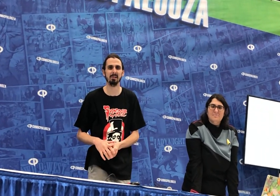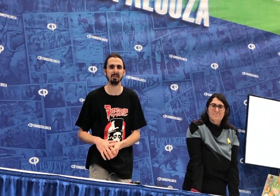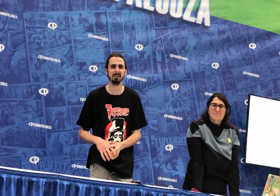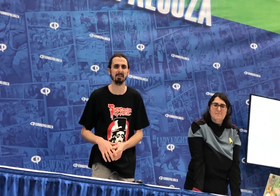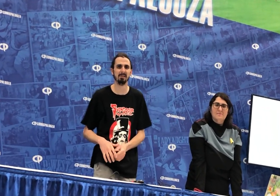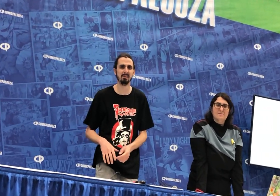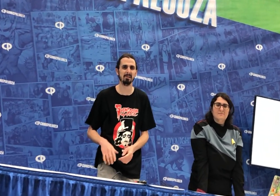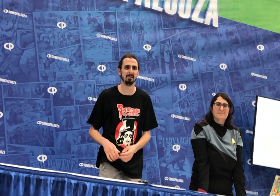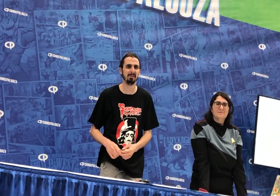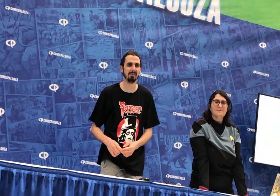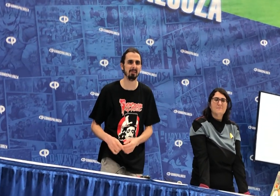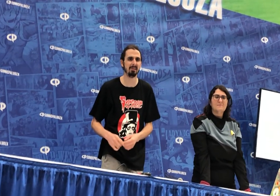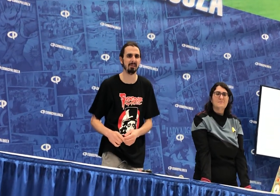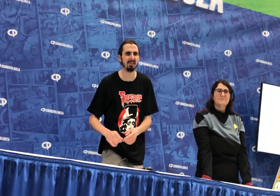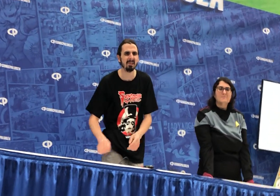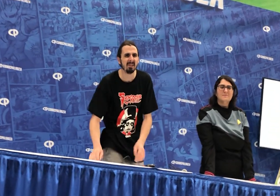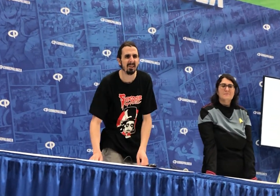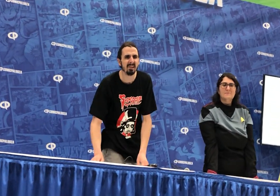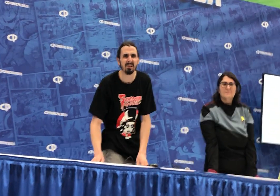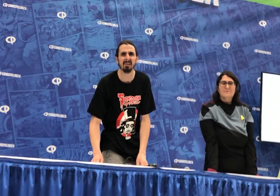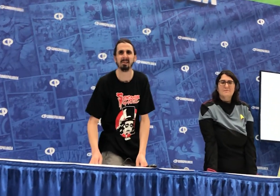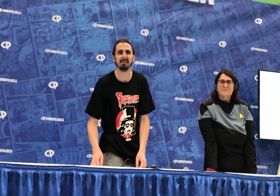Hollow Knight. Hollow Knight. Sorry, Hollow Knight.